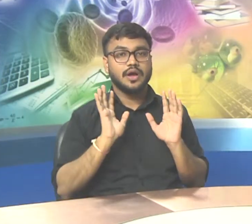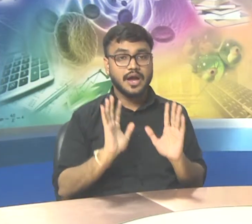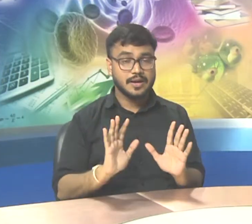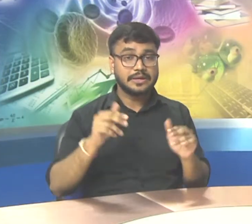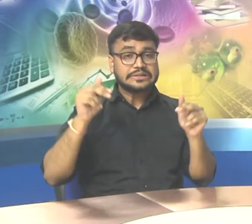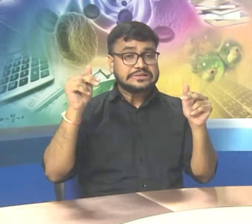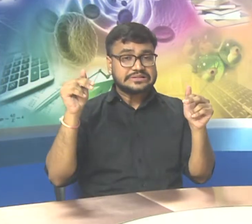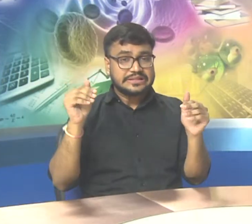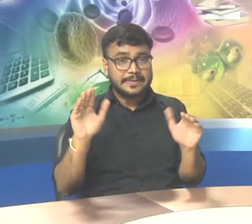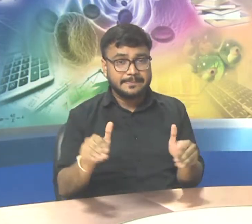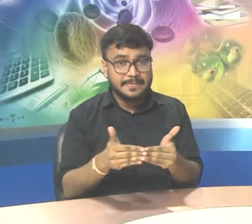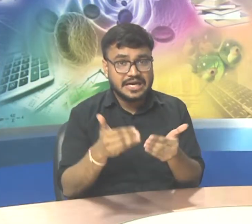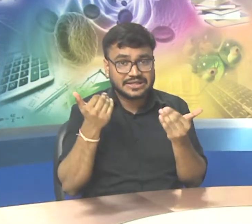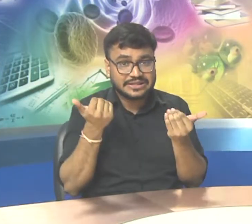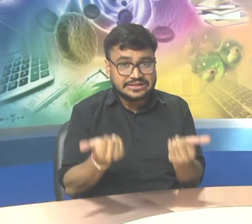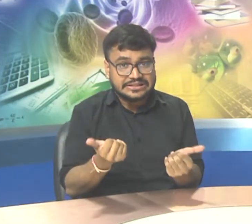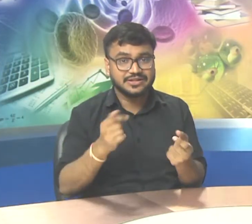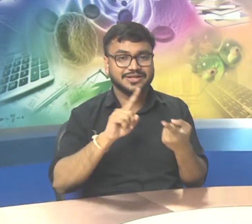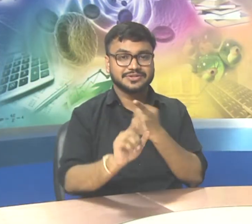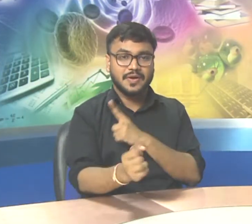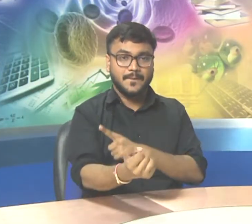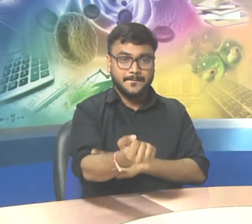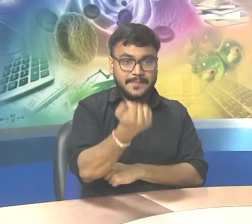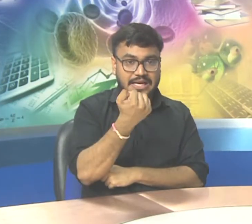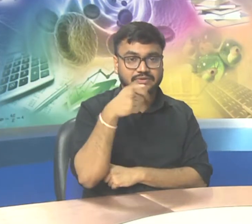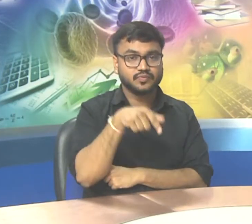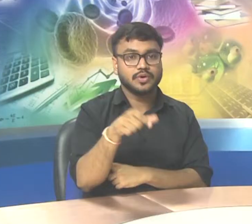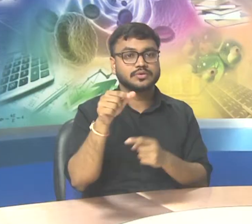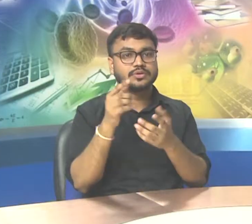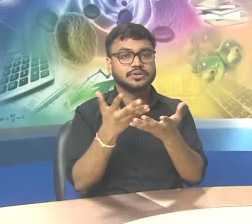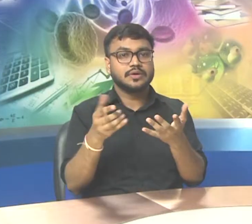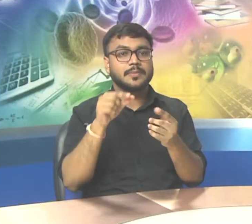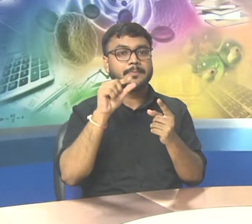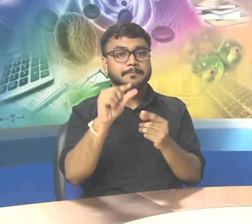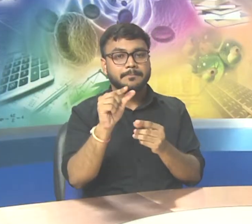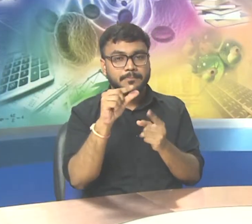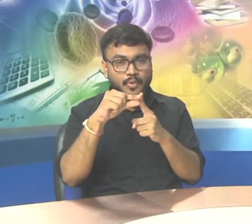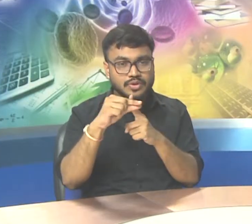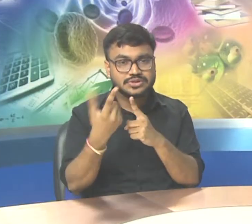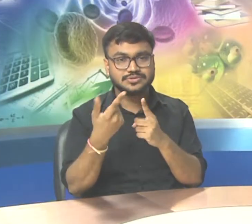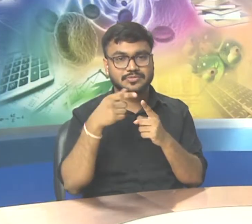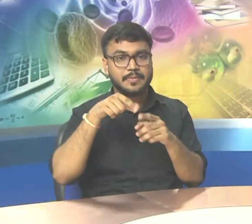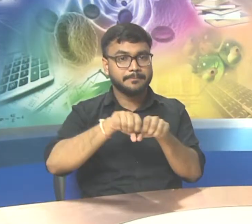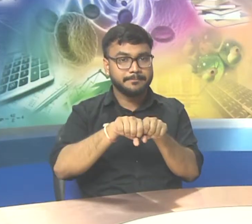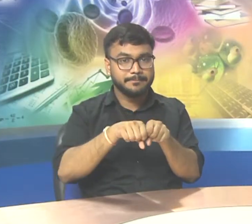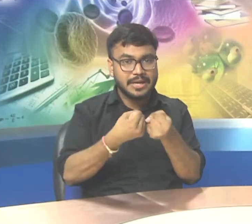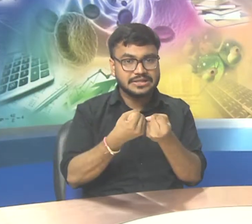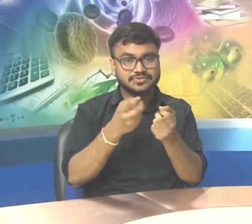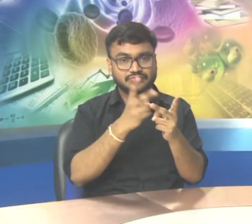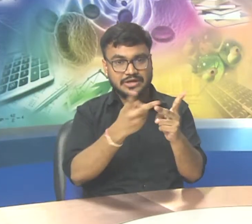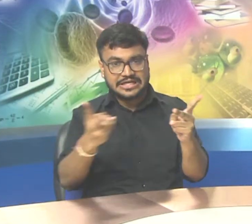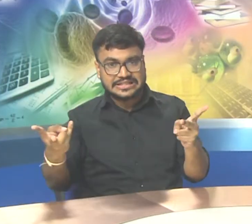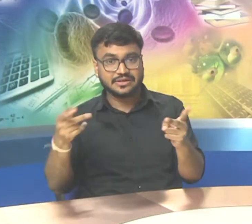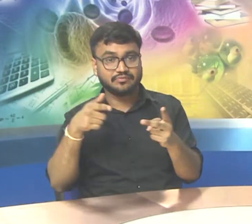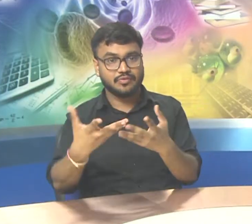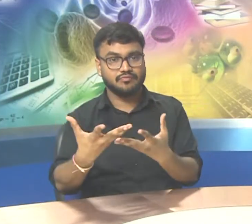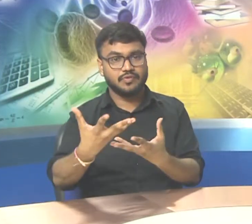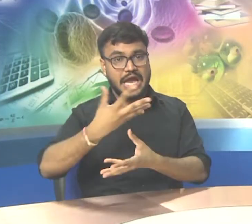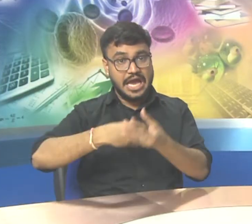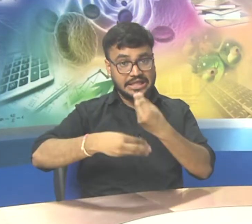or fats to meet its energy needs, proteins are broken down to